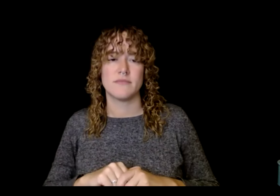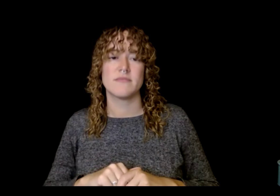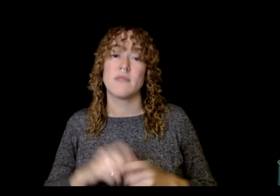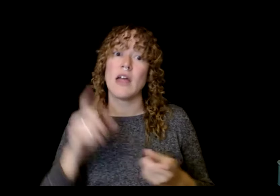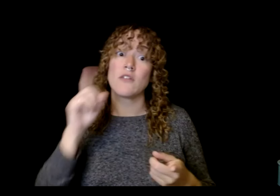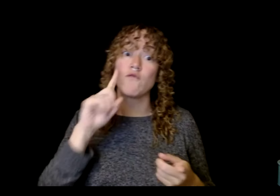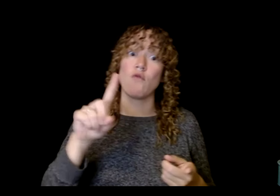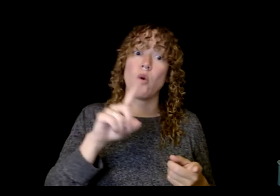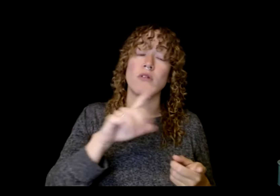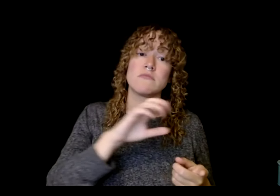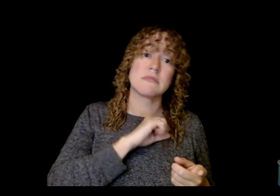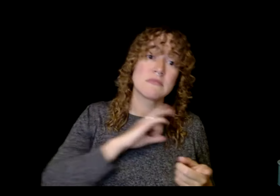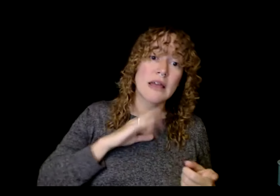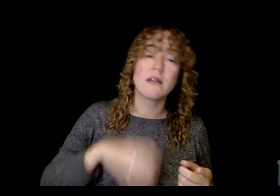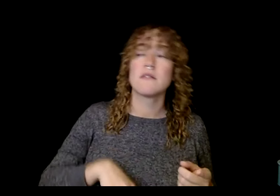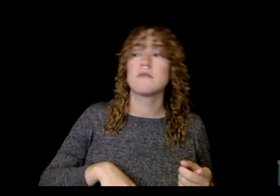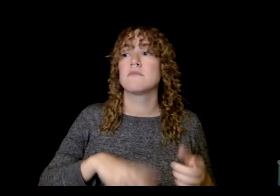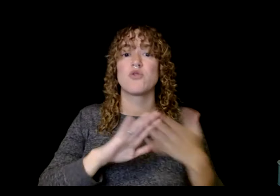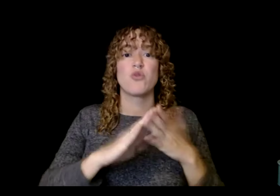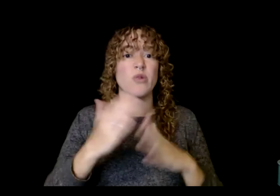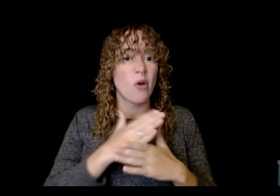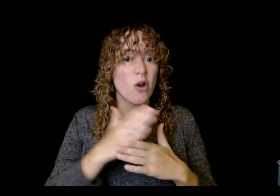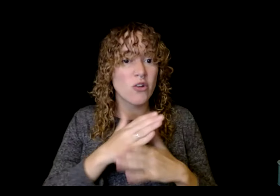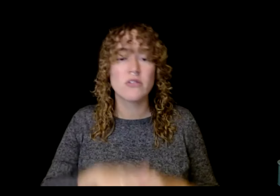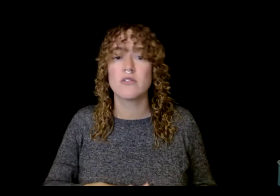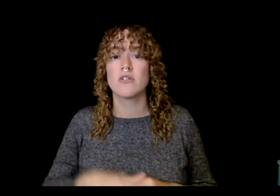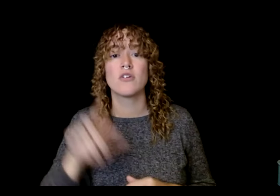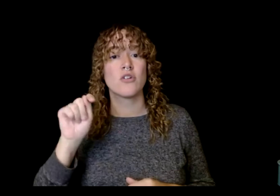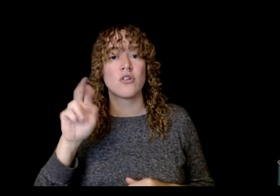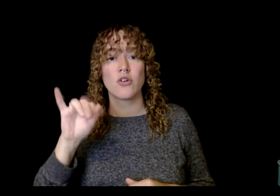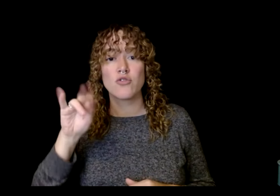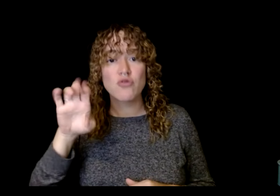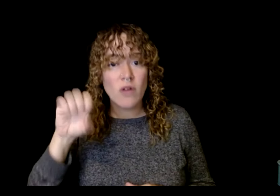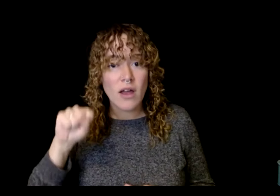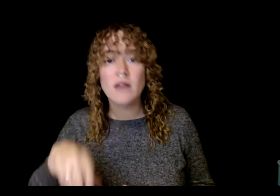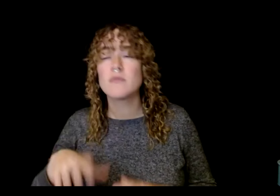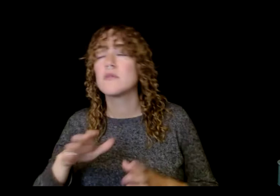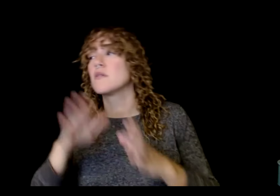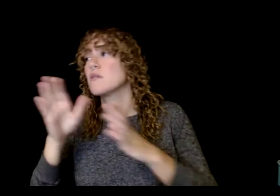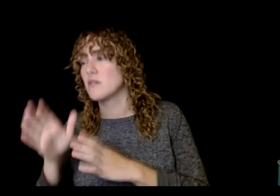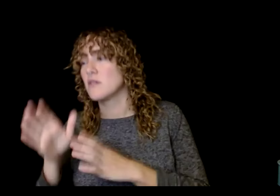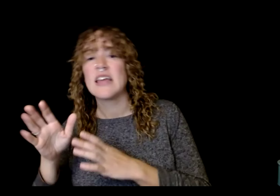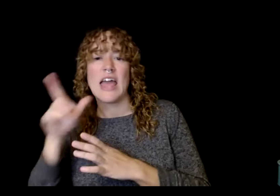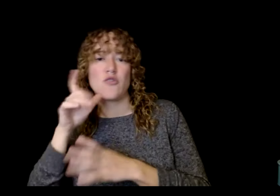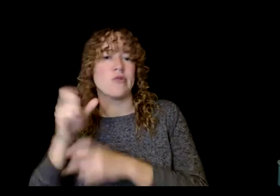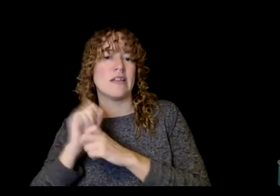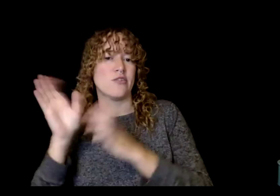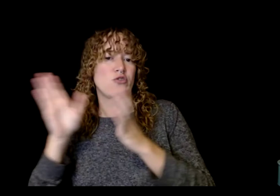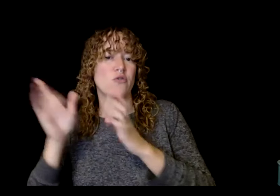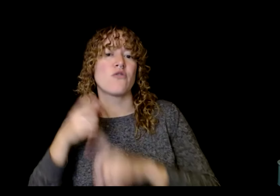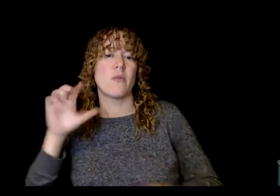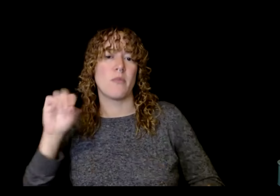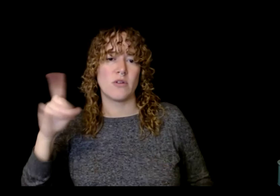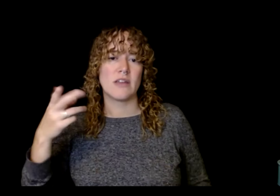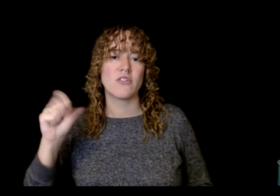staff, community partners, tribal nations, and the folks who do receive services from Oregon Department of